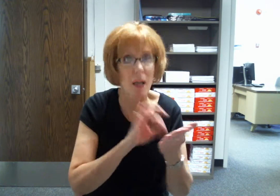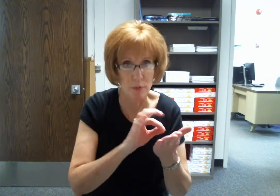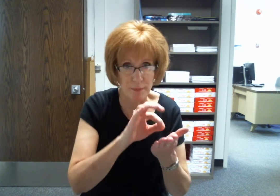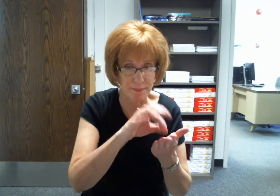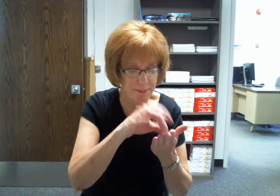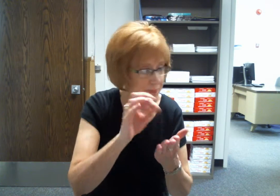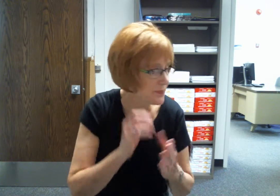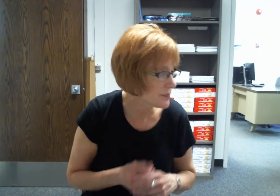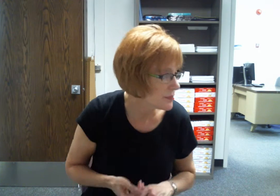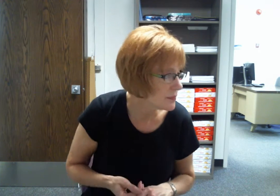Count.